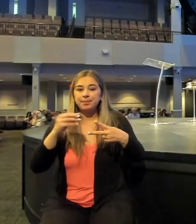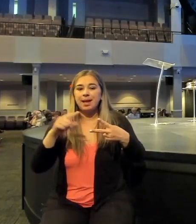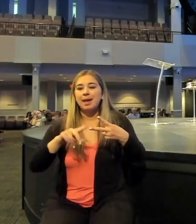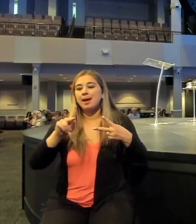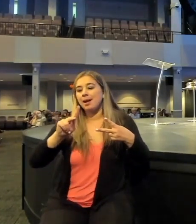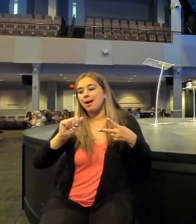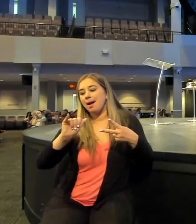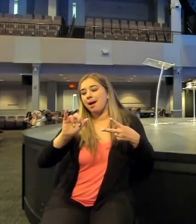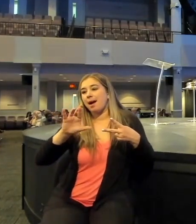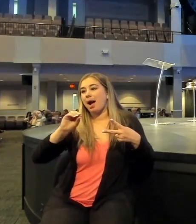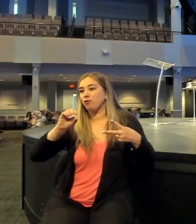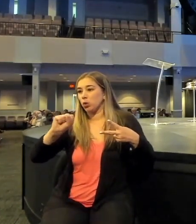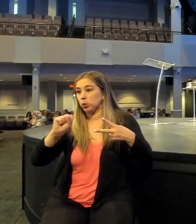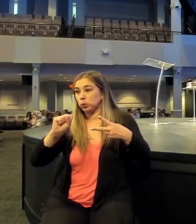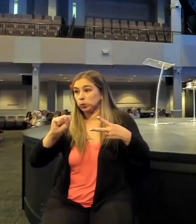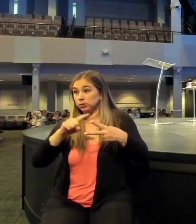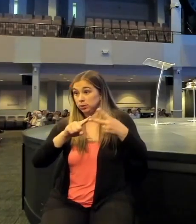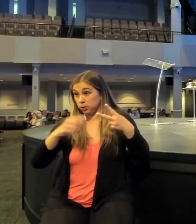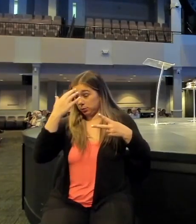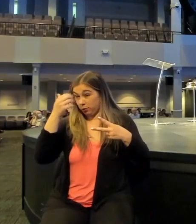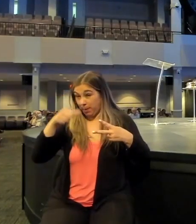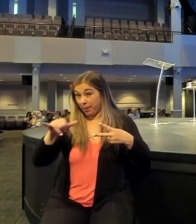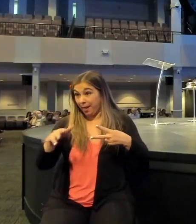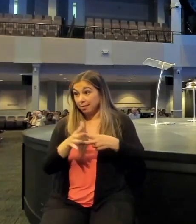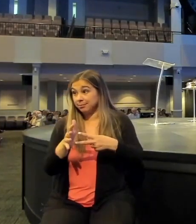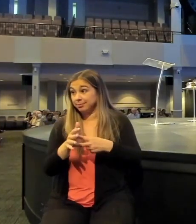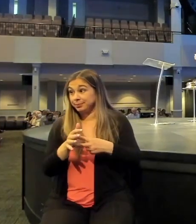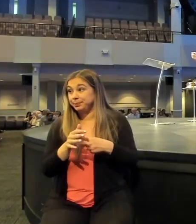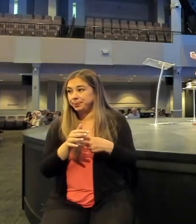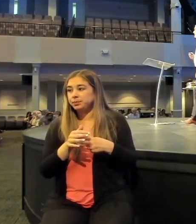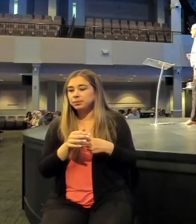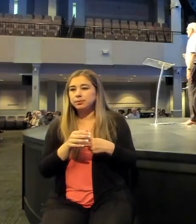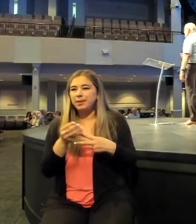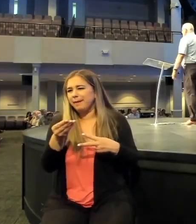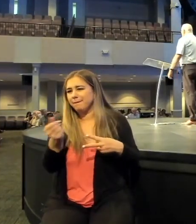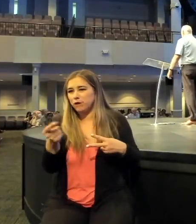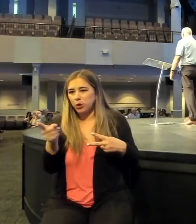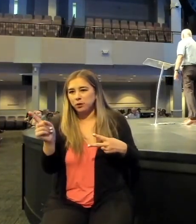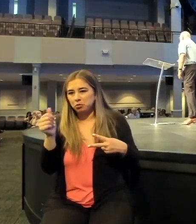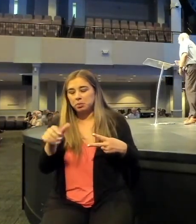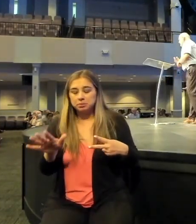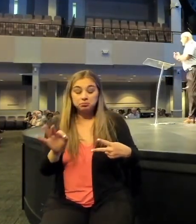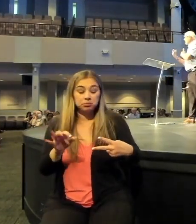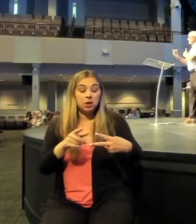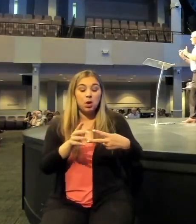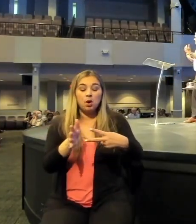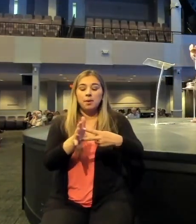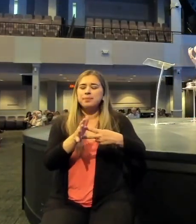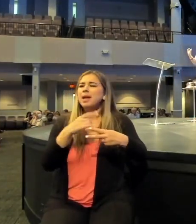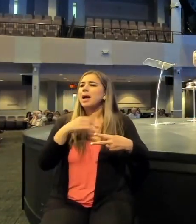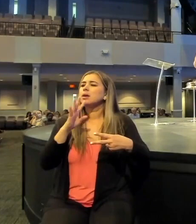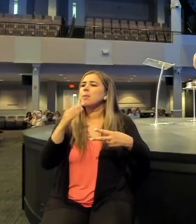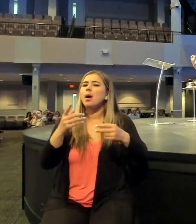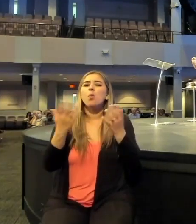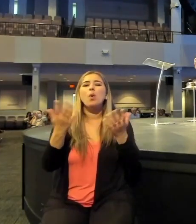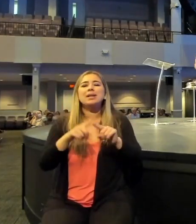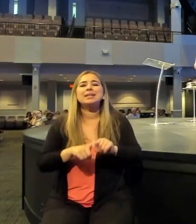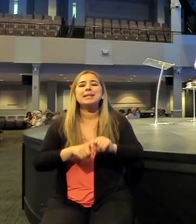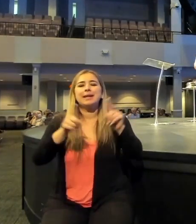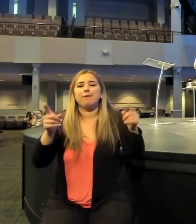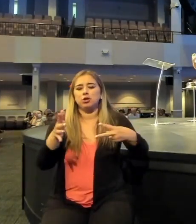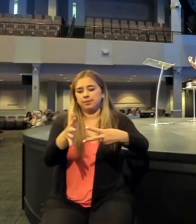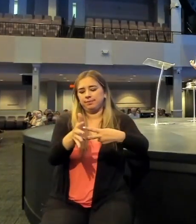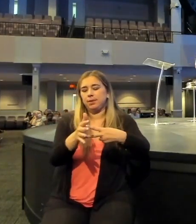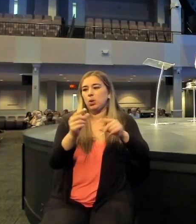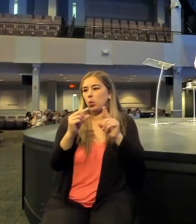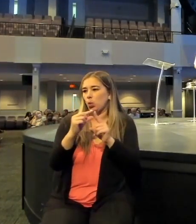and the word kairos. Anybody remember that message? A few of you do. And I talked about the differences in those words